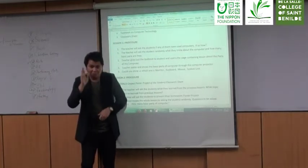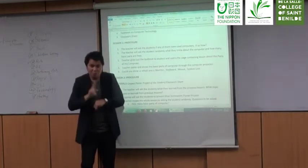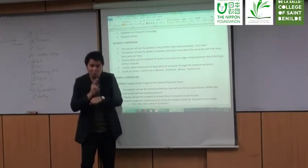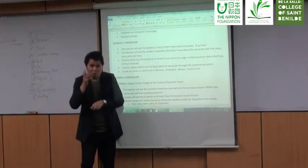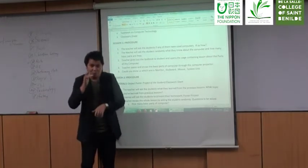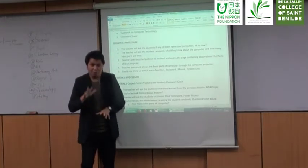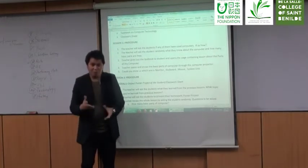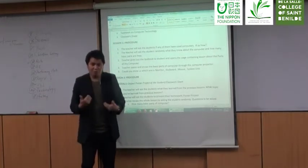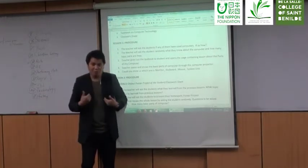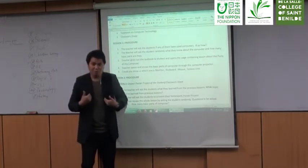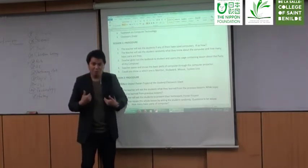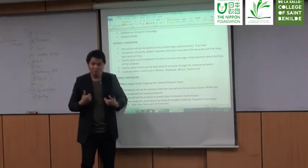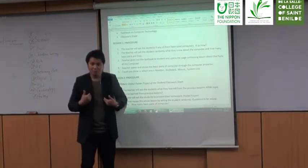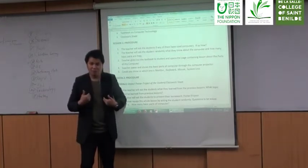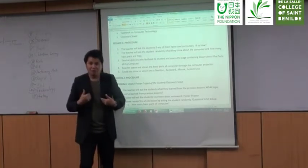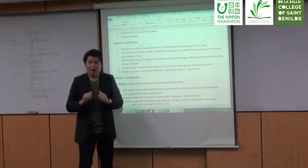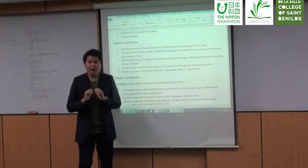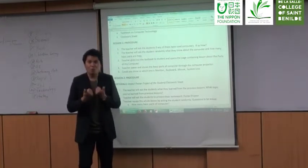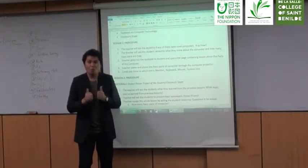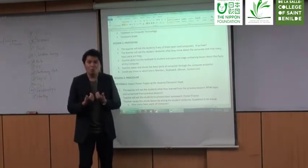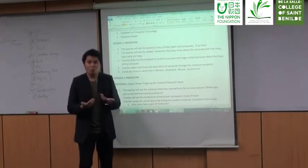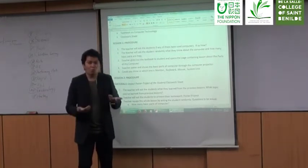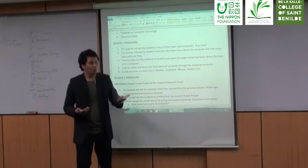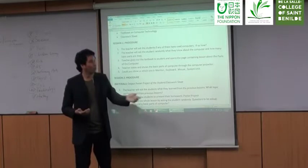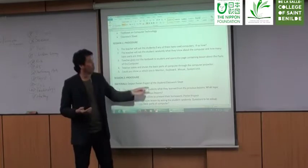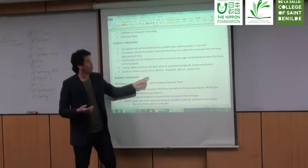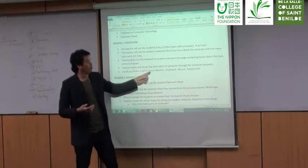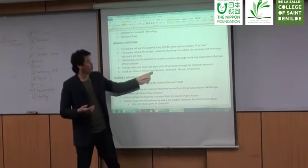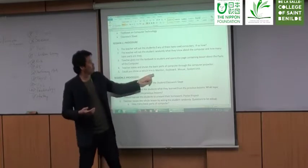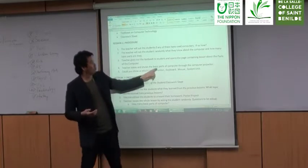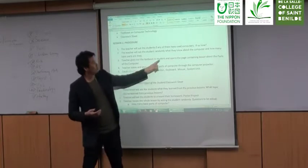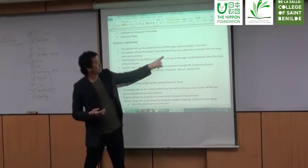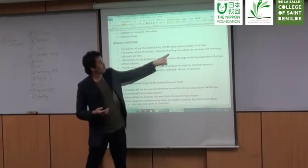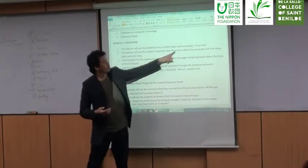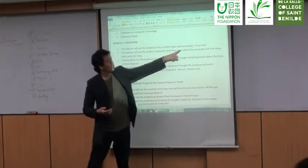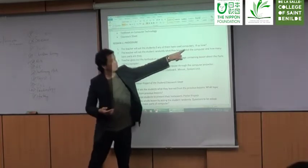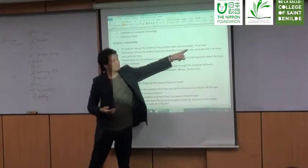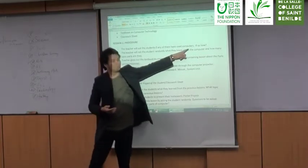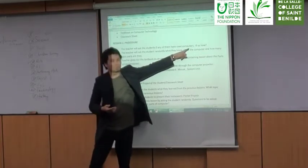ask if they have their Wow. computers.